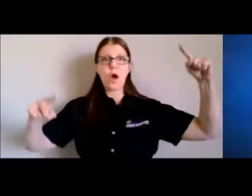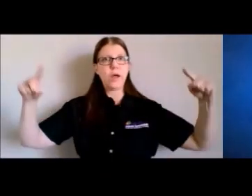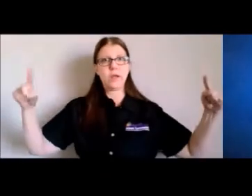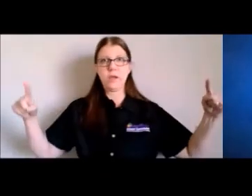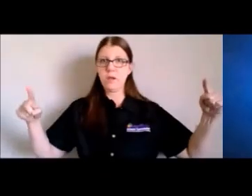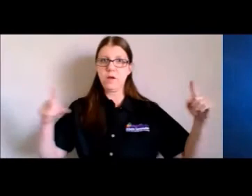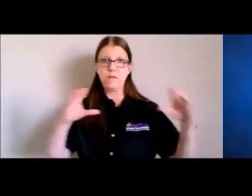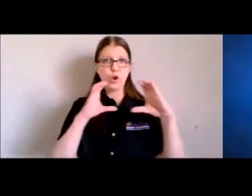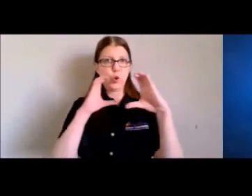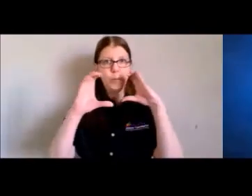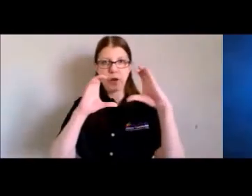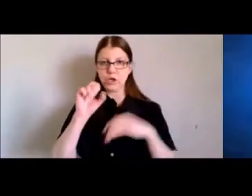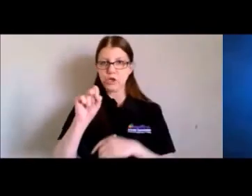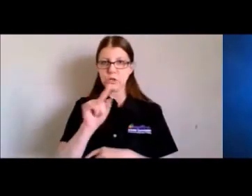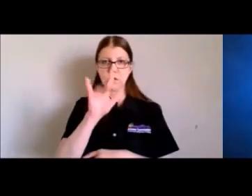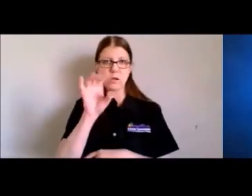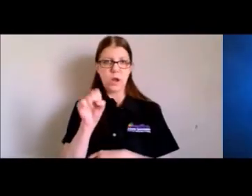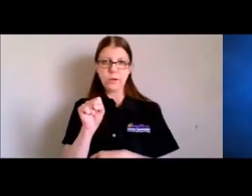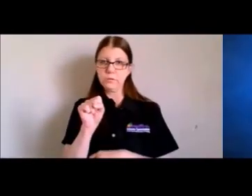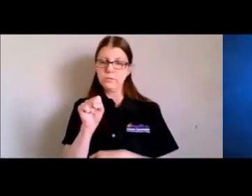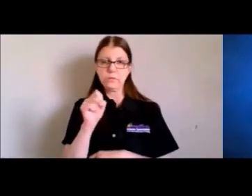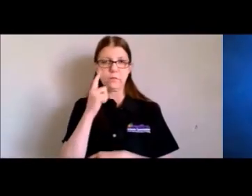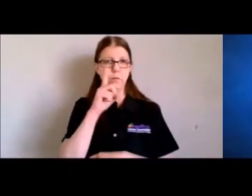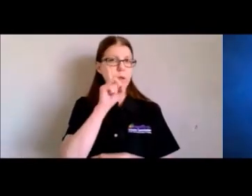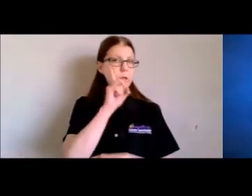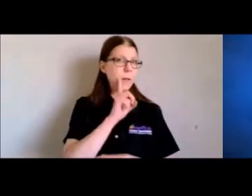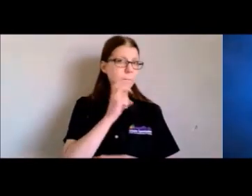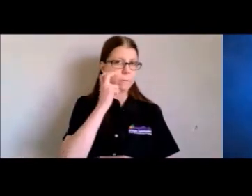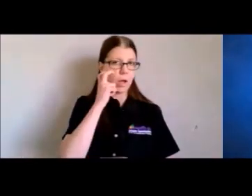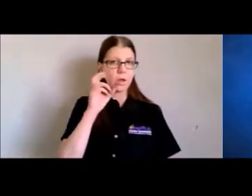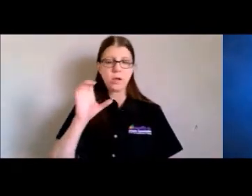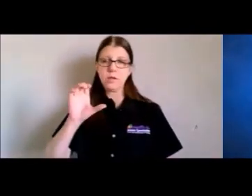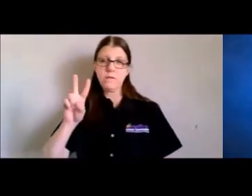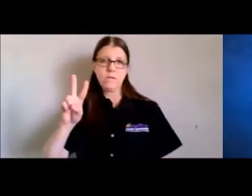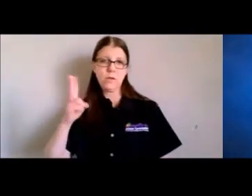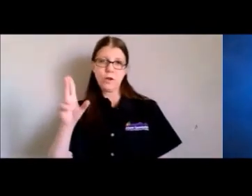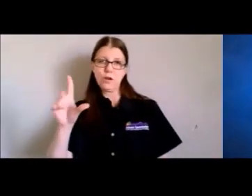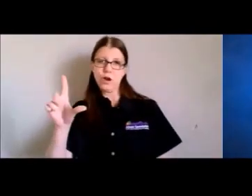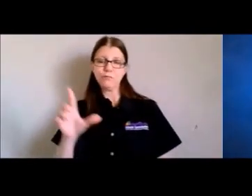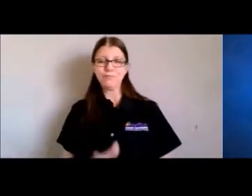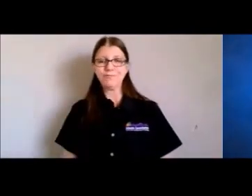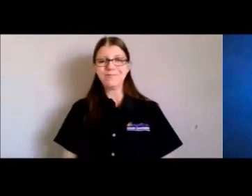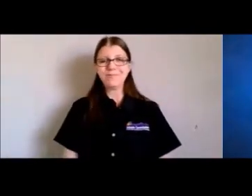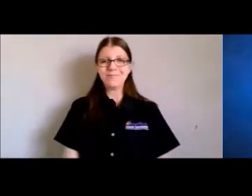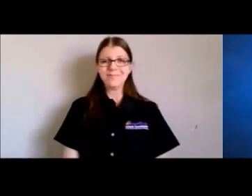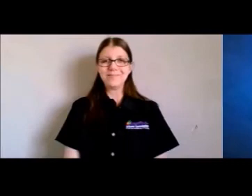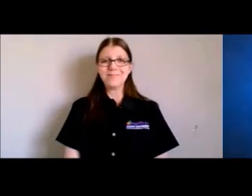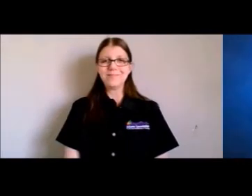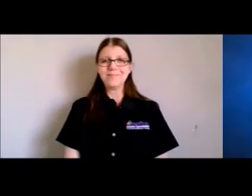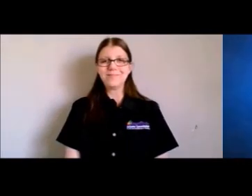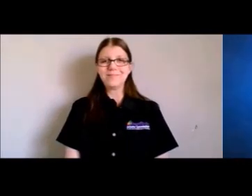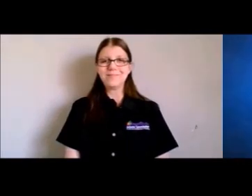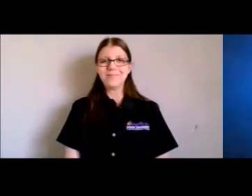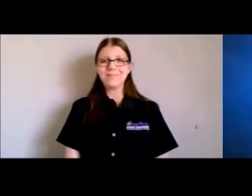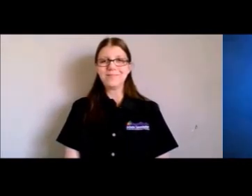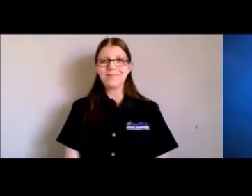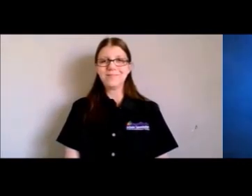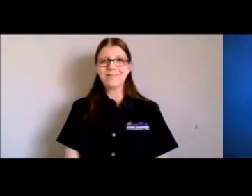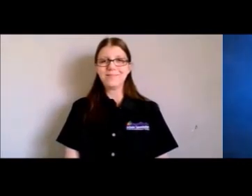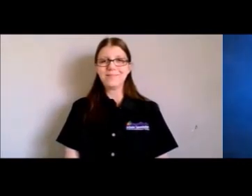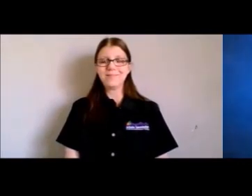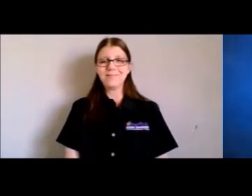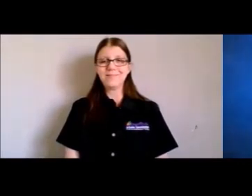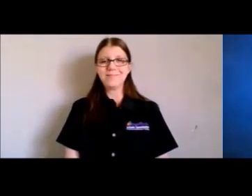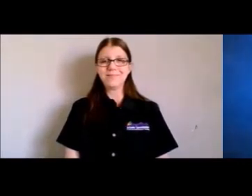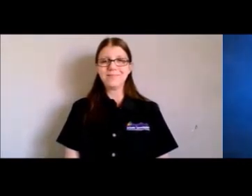Some might communicate through Braille. My point being that different communication styles for this community are quite